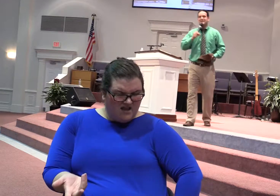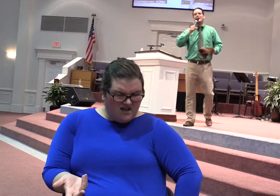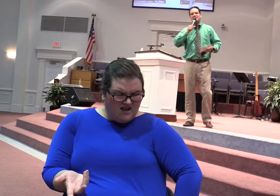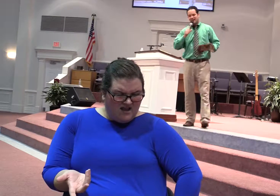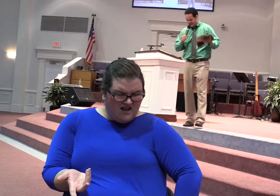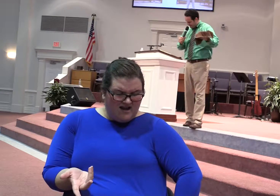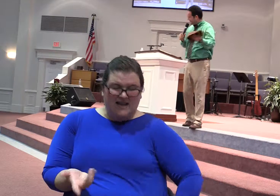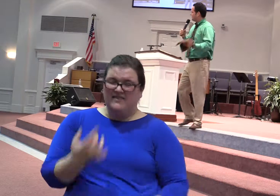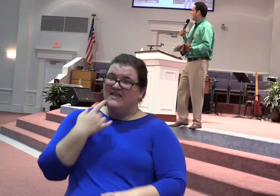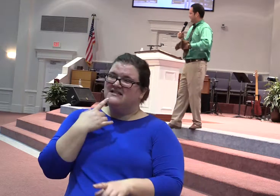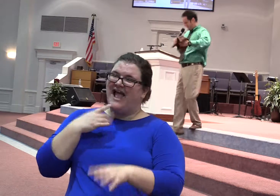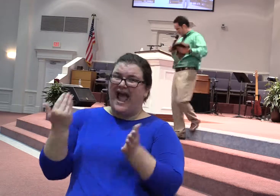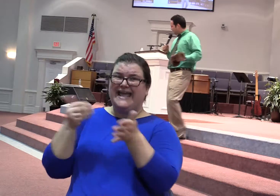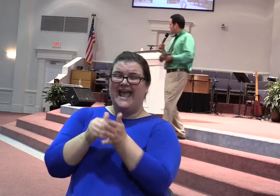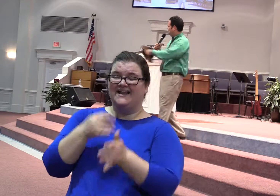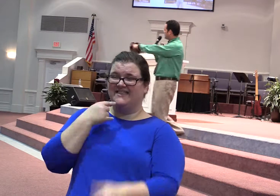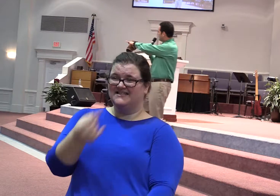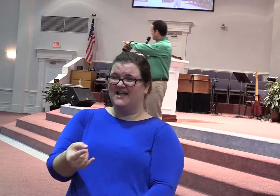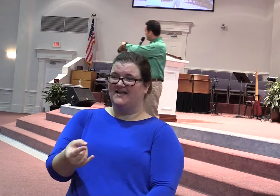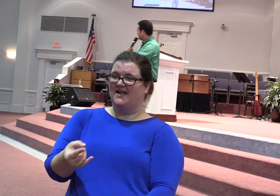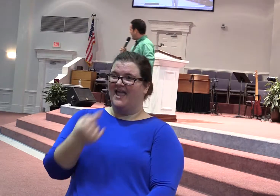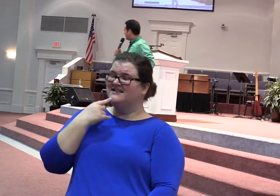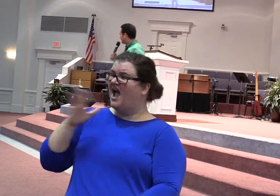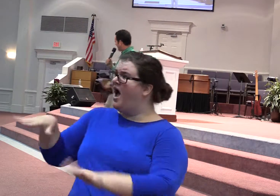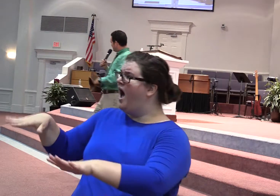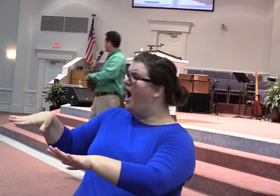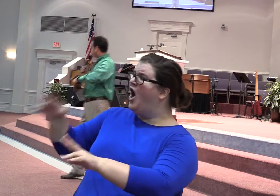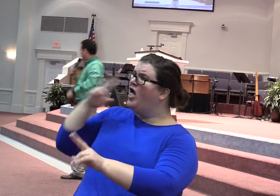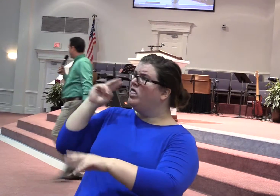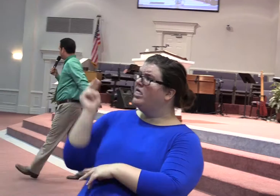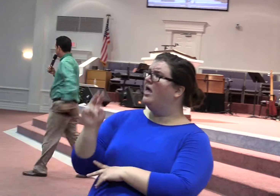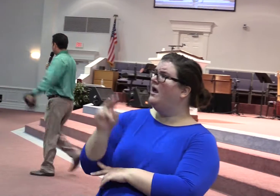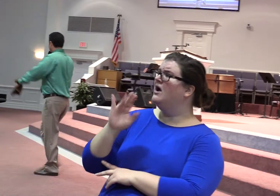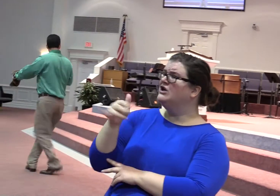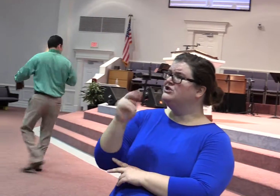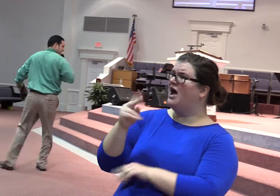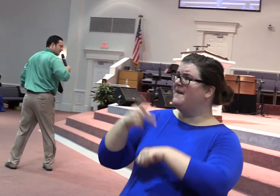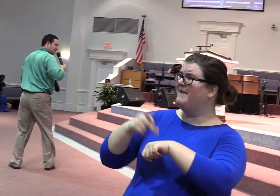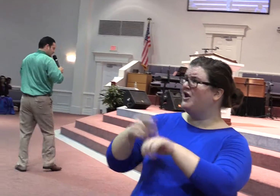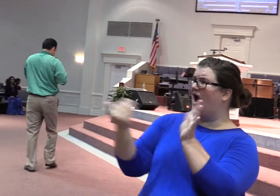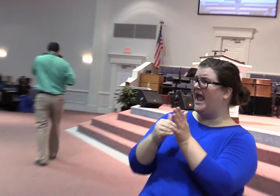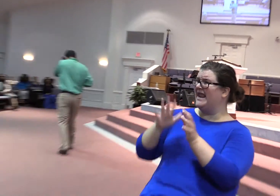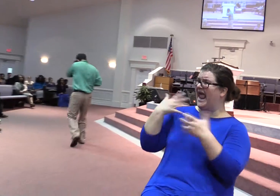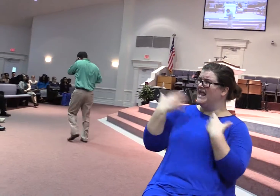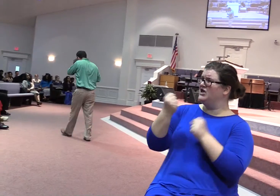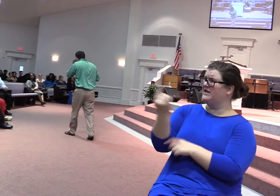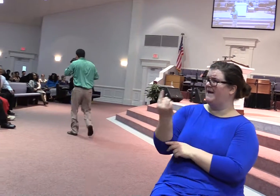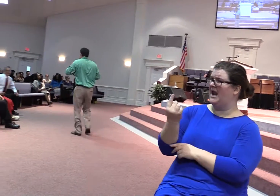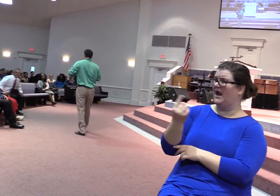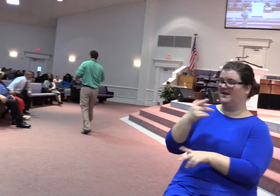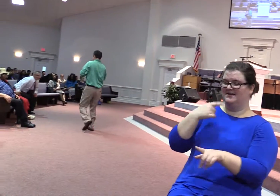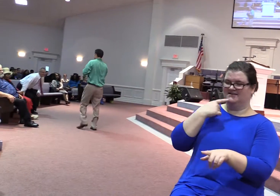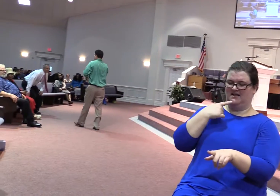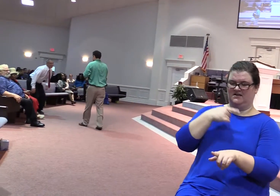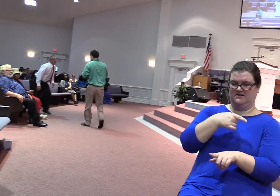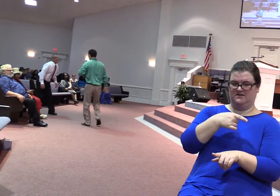Right. They come in again. They come in. Hey, look over here, Brother John and Brother Peter again, huh? Go ahead, Pastor. What's this? Okay, I'm going